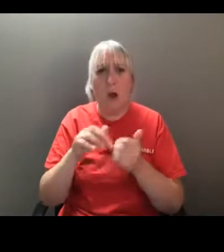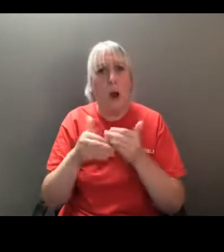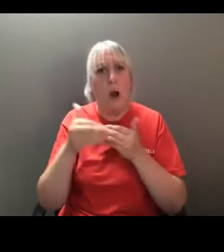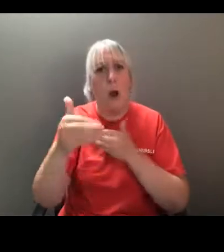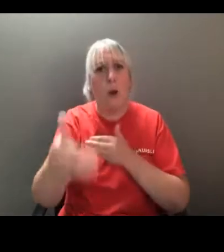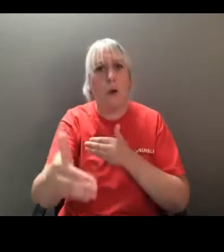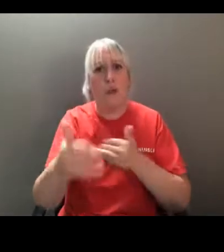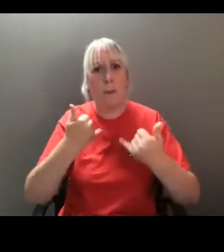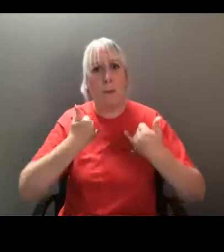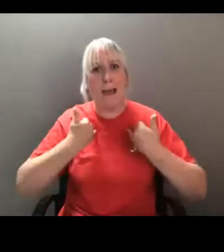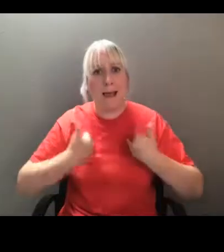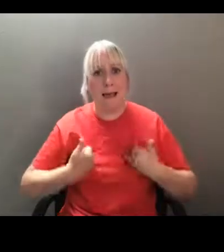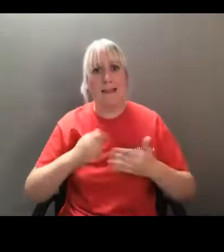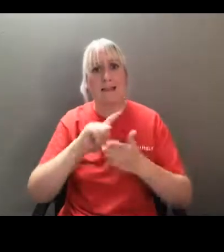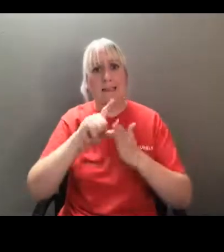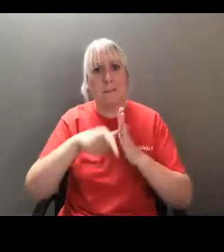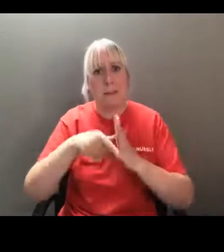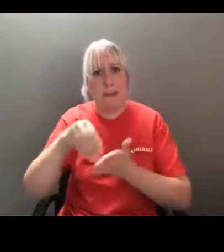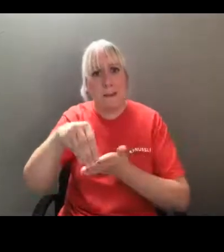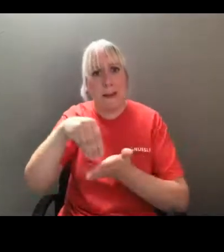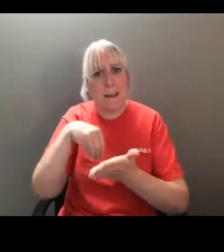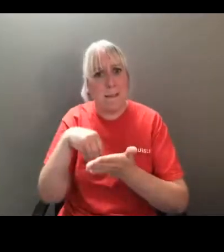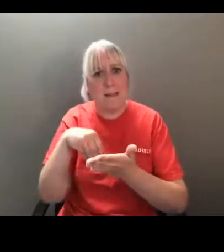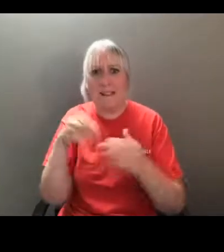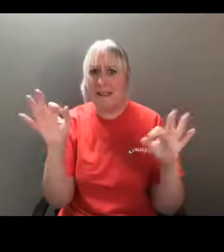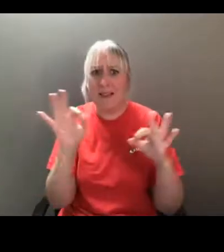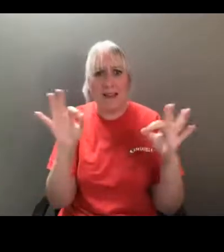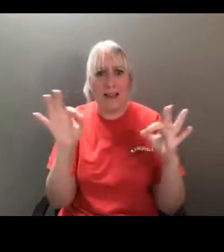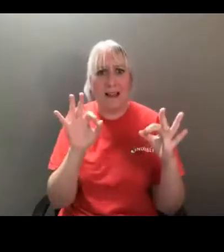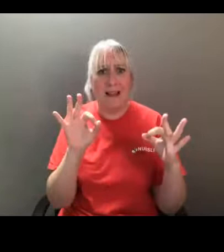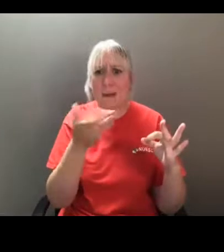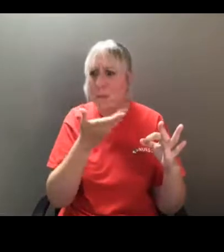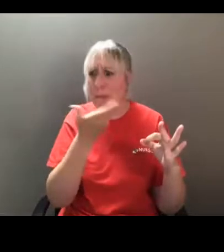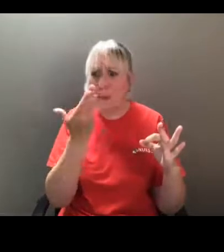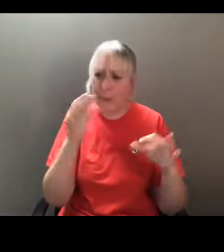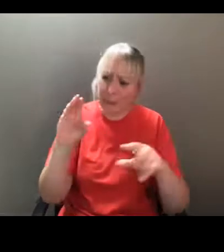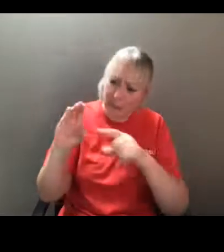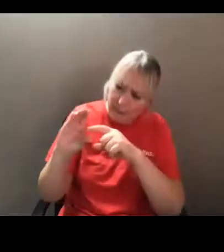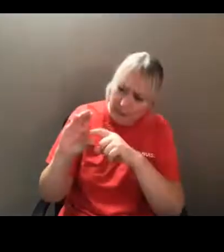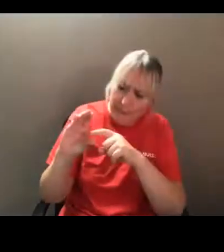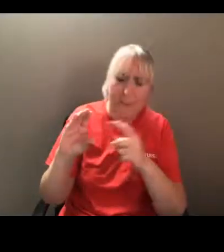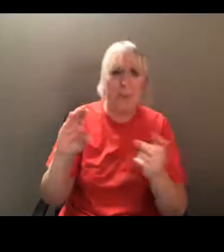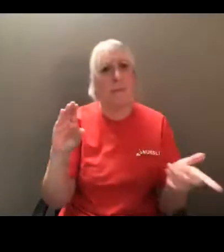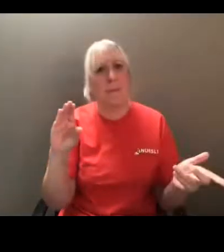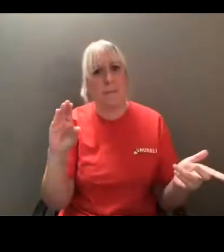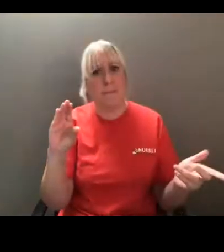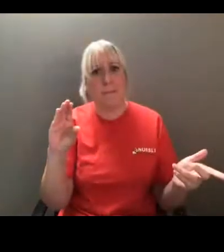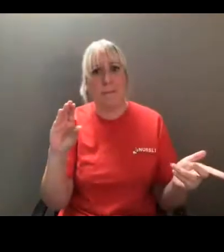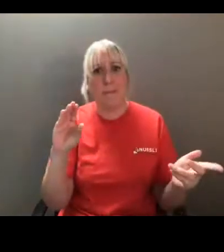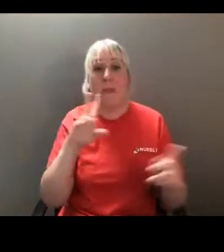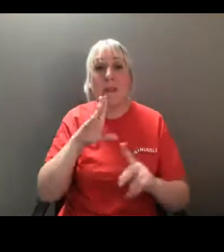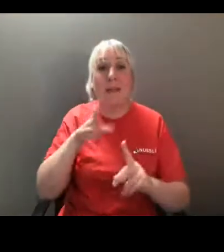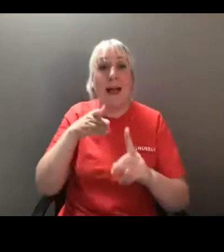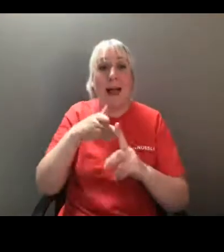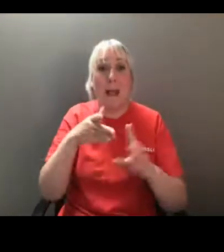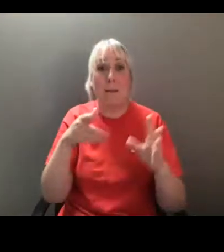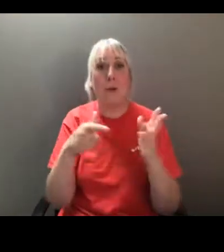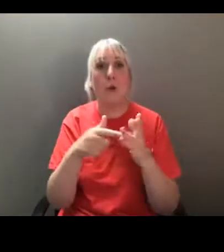or disability, since the whole point of a UBI is to fold the